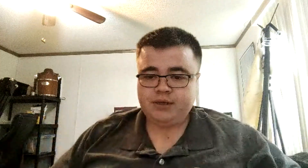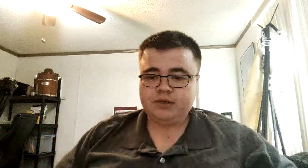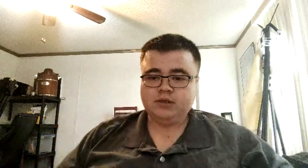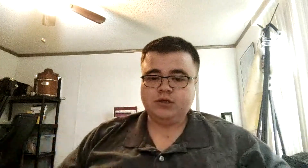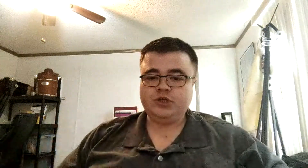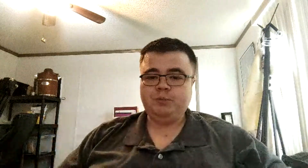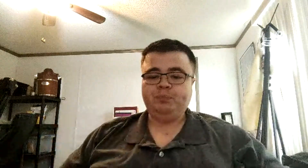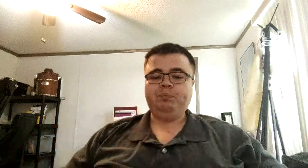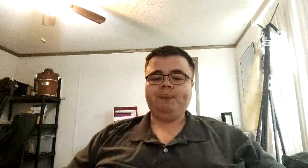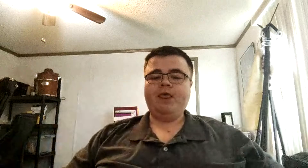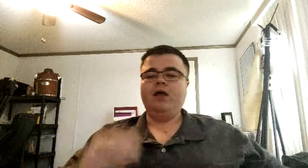is